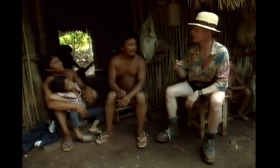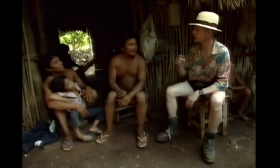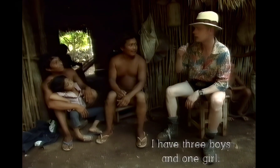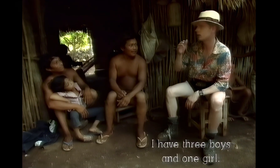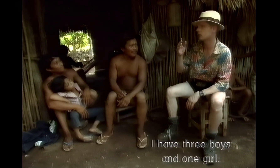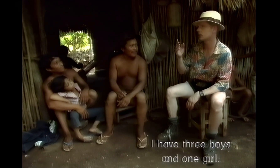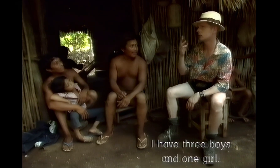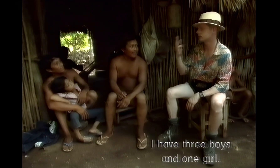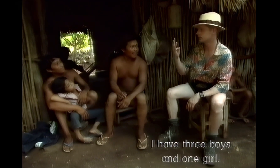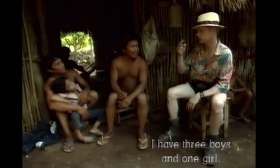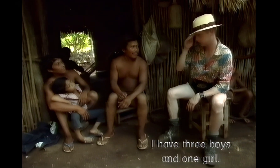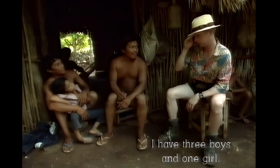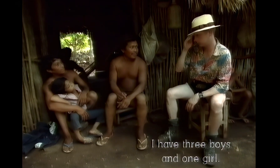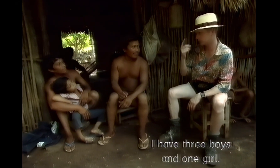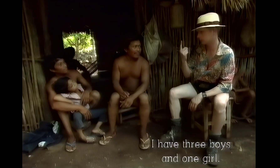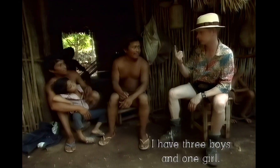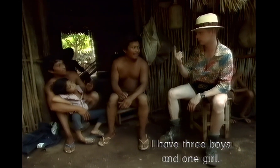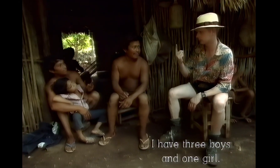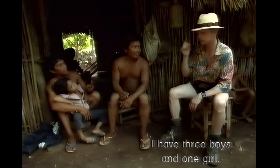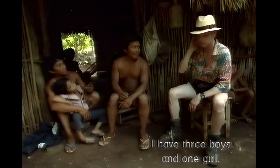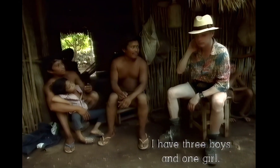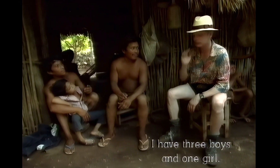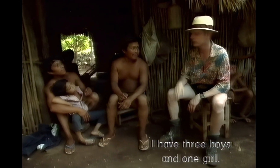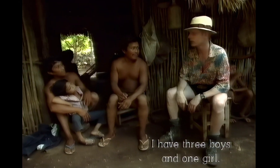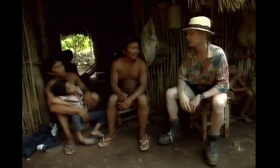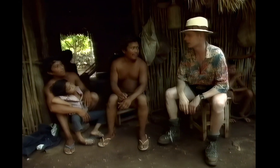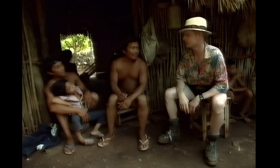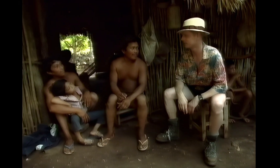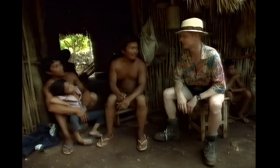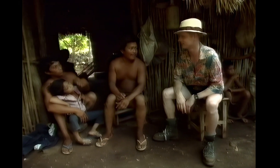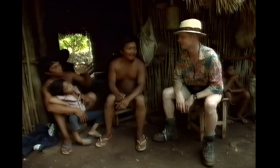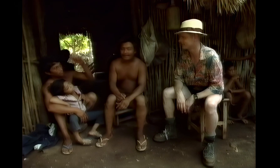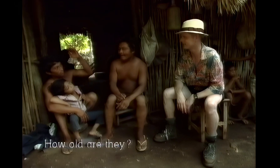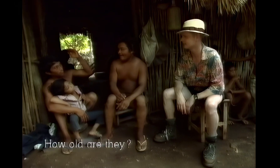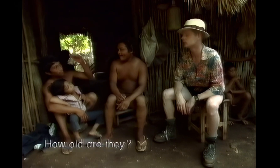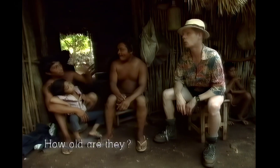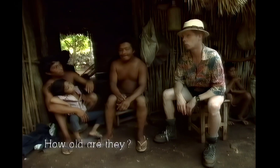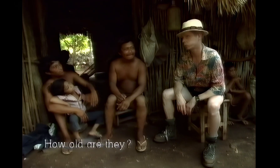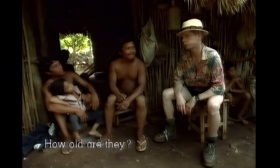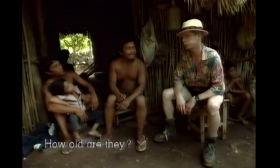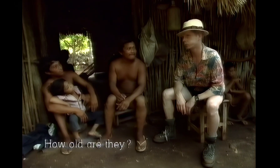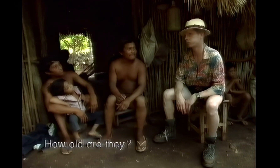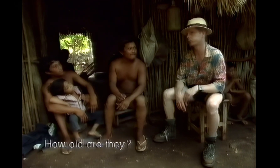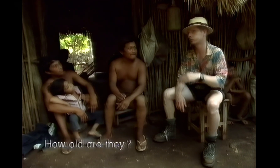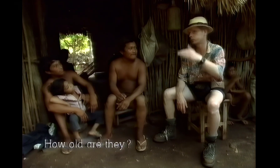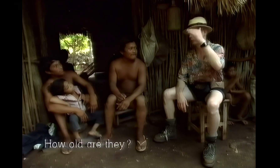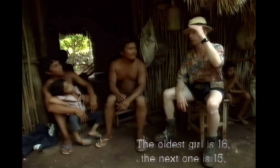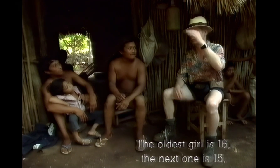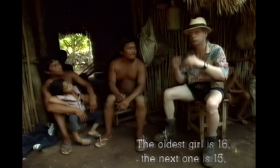Well, I have 3 boys and 1 girl. How old are they? Well, the